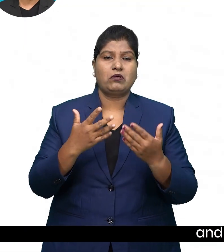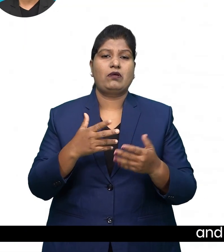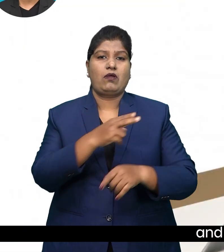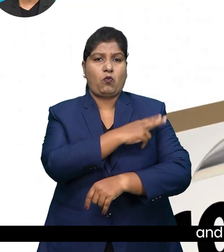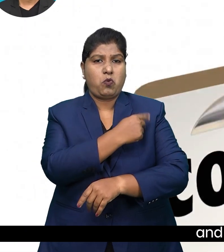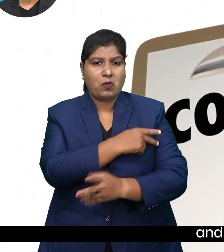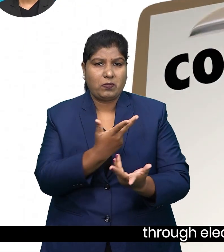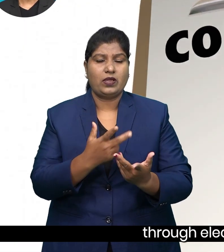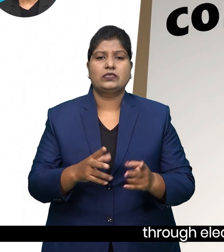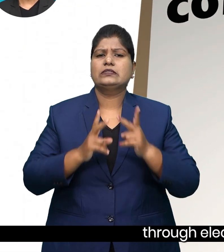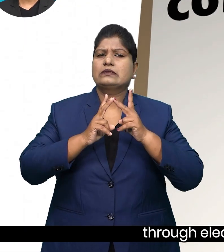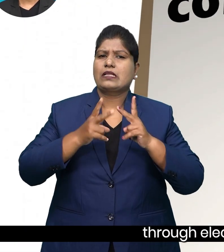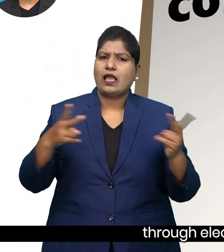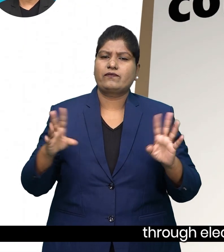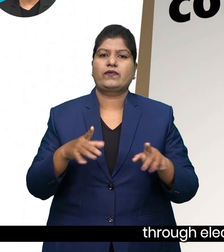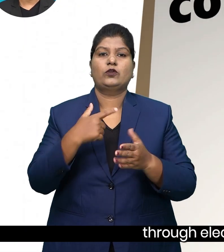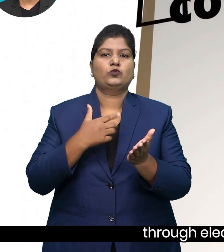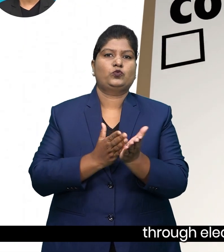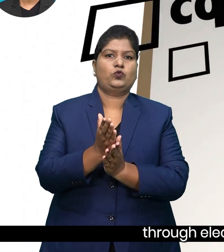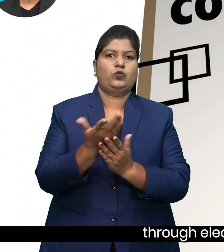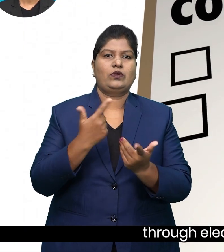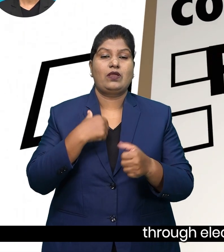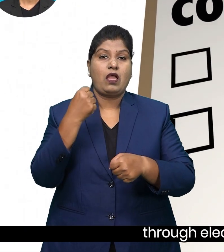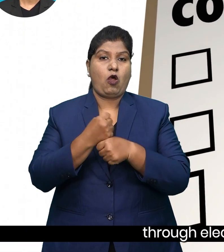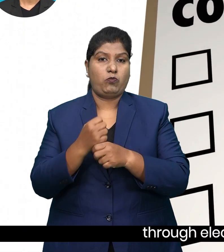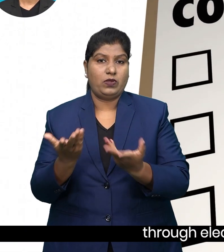and governance through elected representatives,